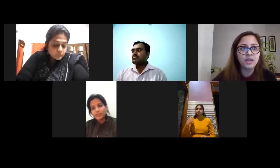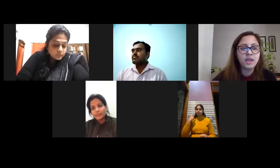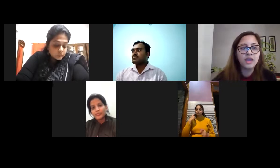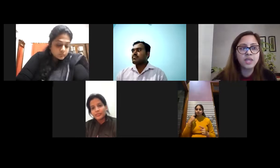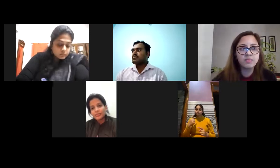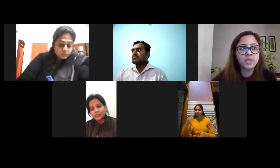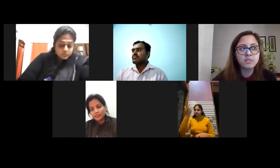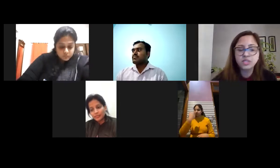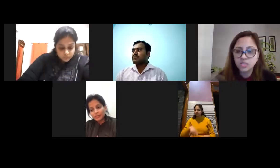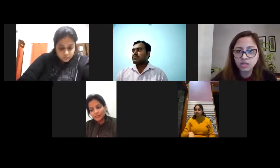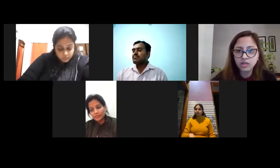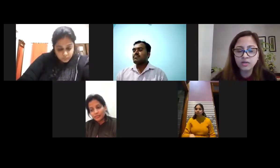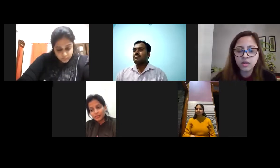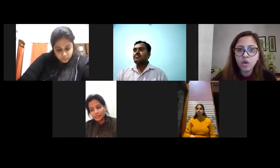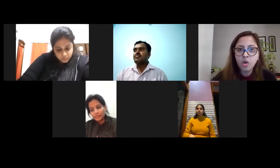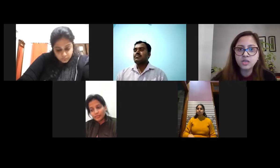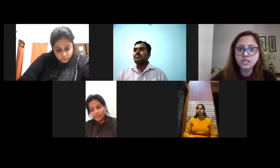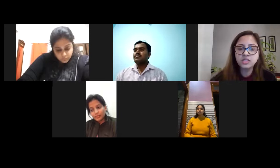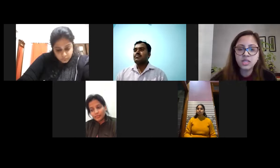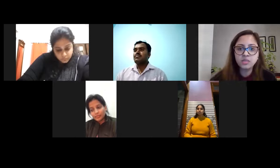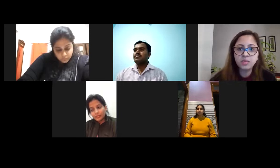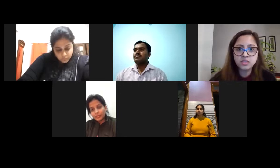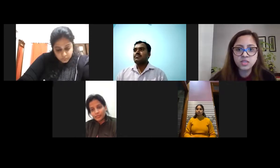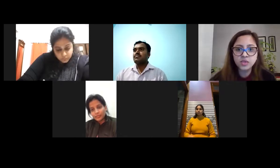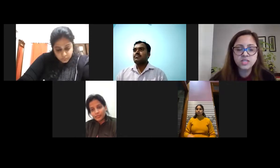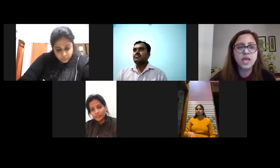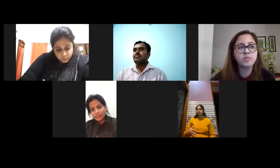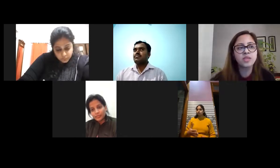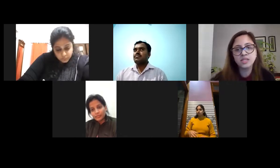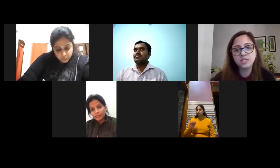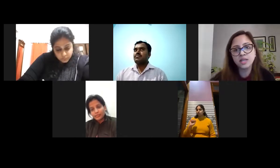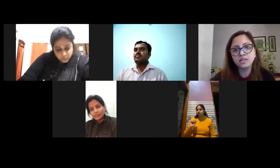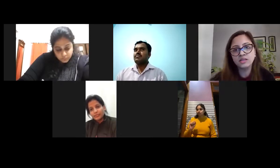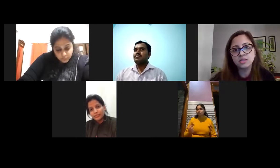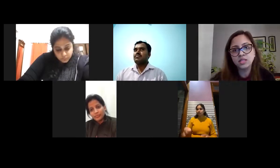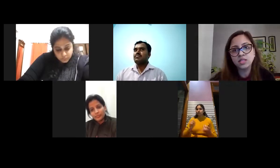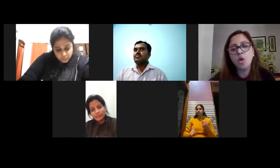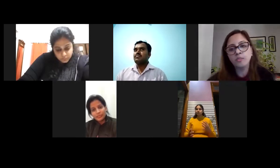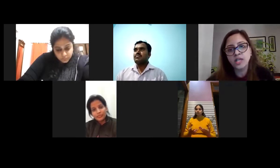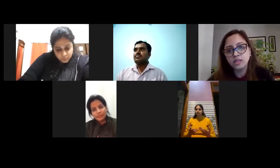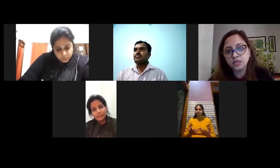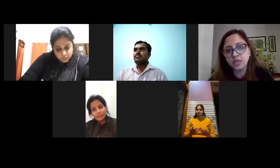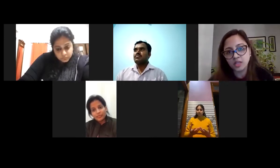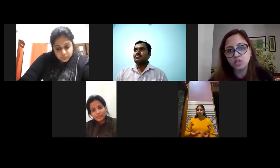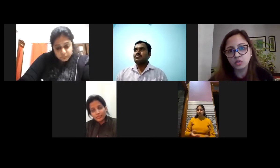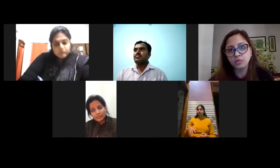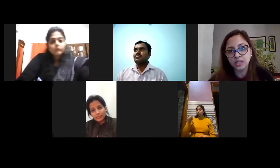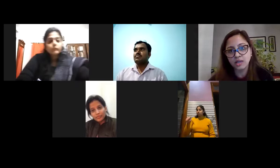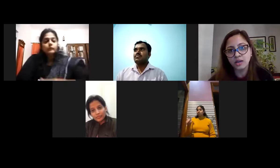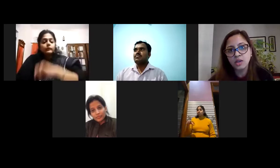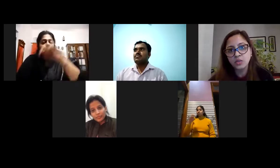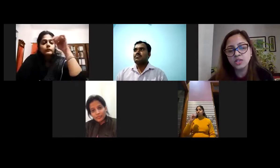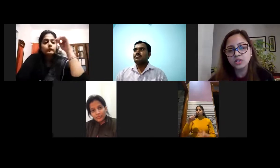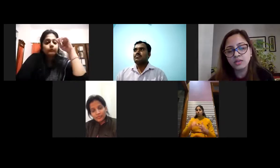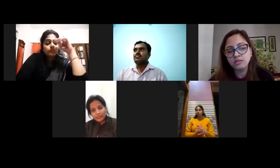life and their being. But here, on a sustained basis, what is happening is that it is the objectification of